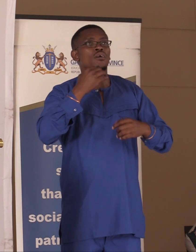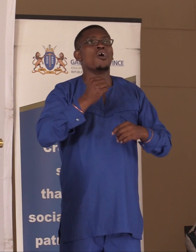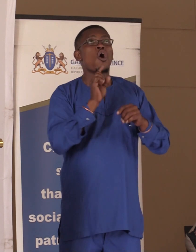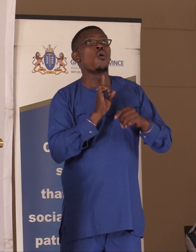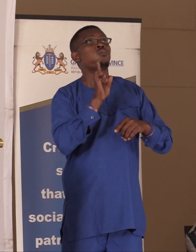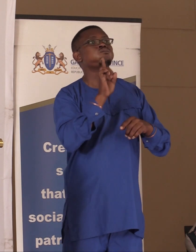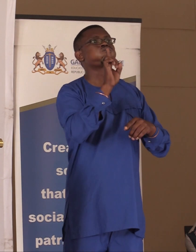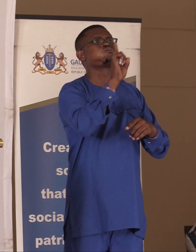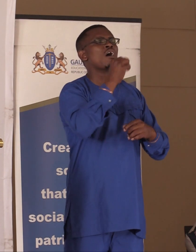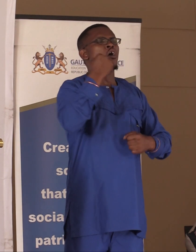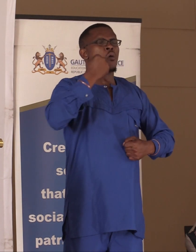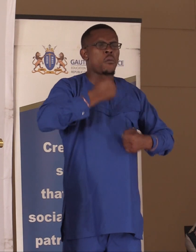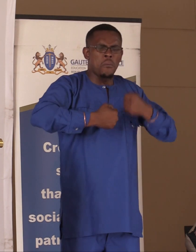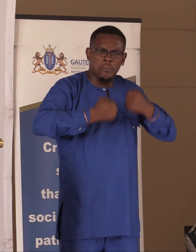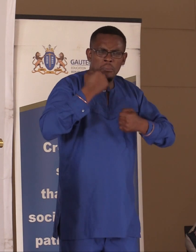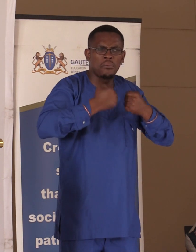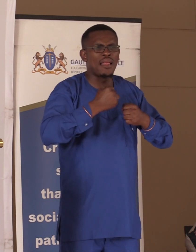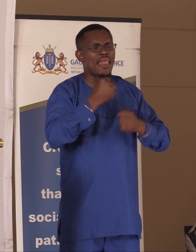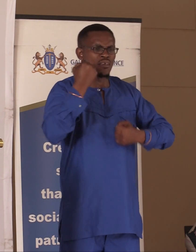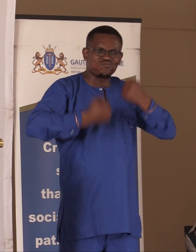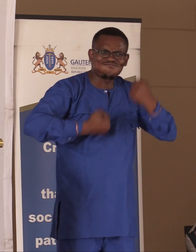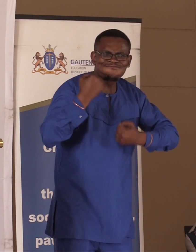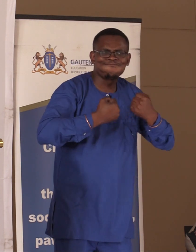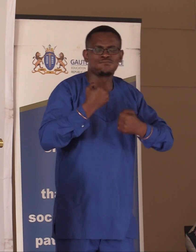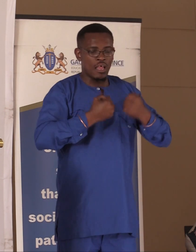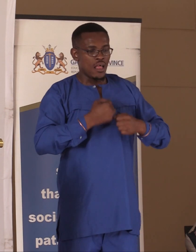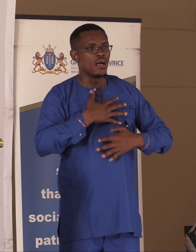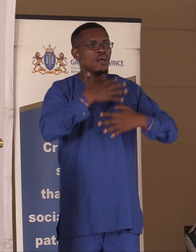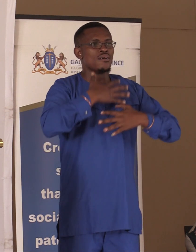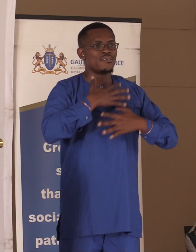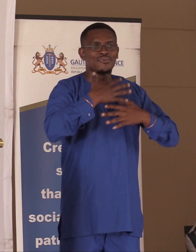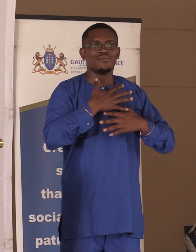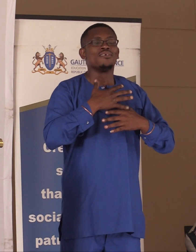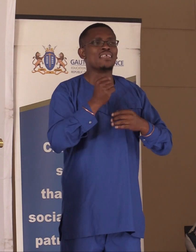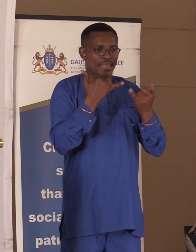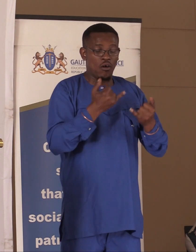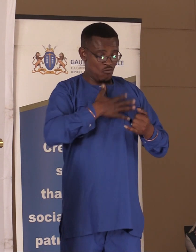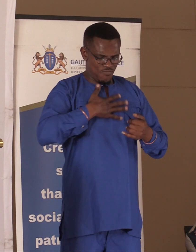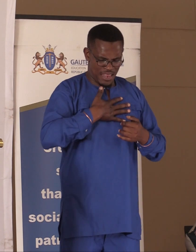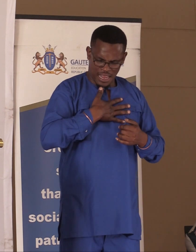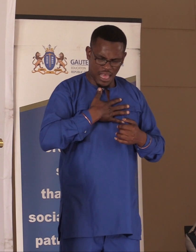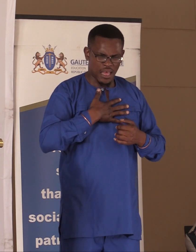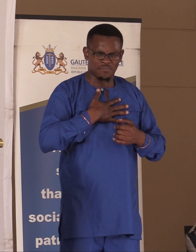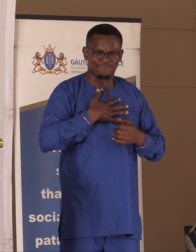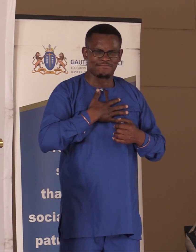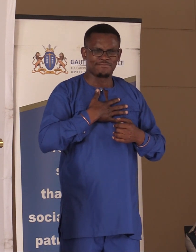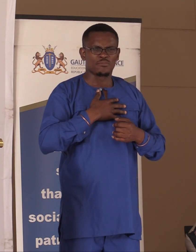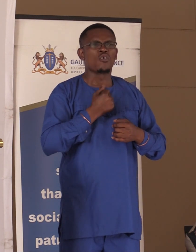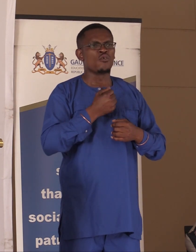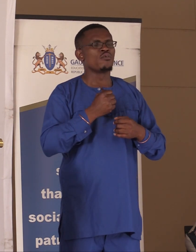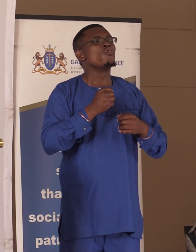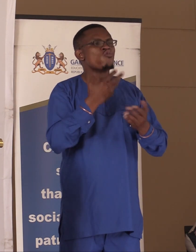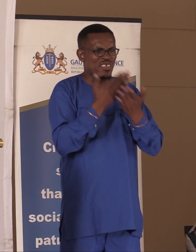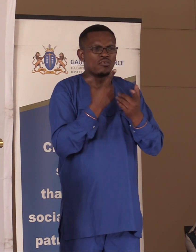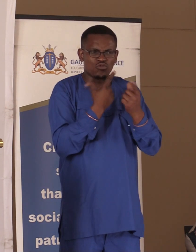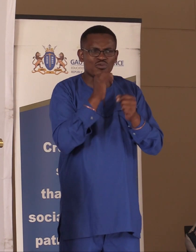going all on a treadmill very fast. You know, when you do that and then you end up, and you can, if you do it, now you do that. You can